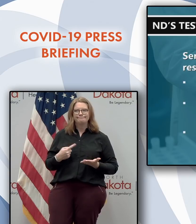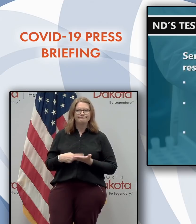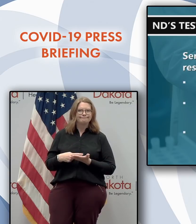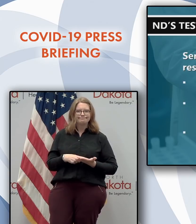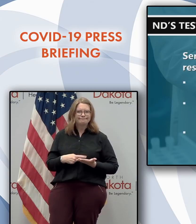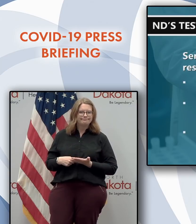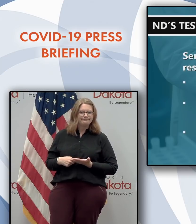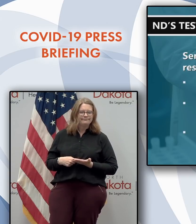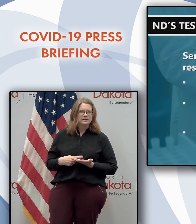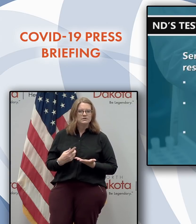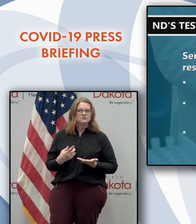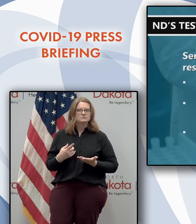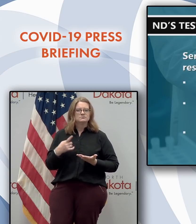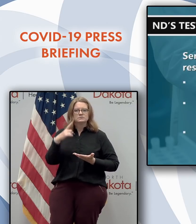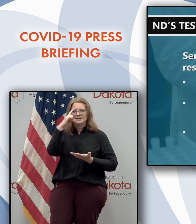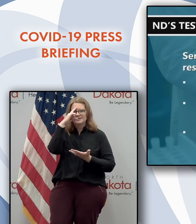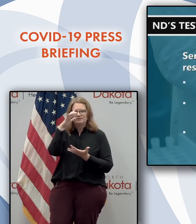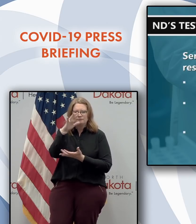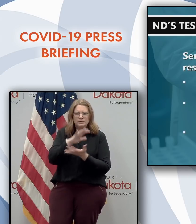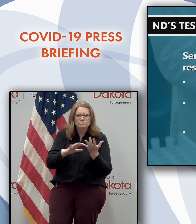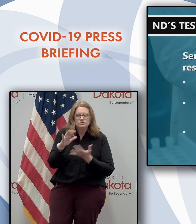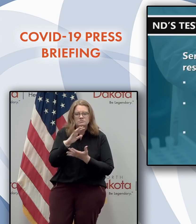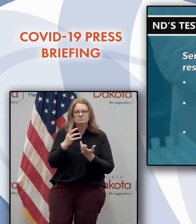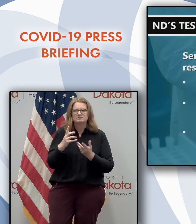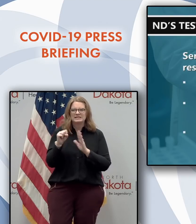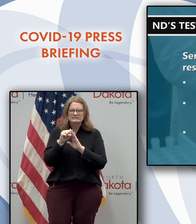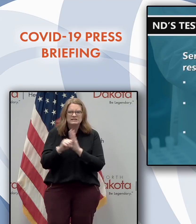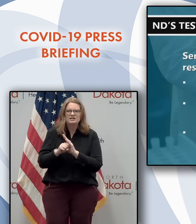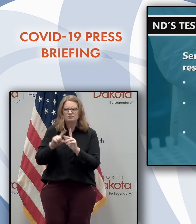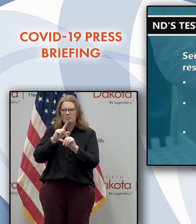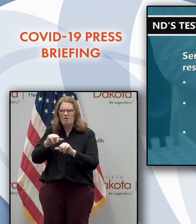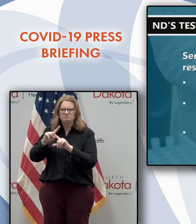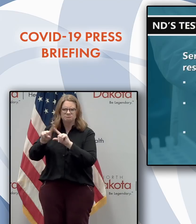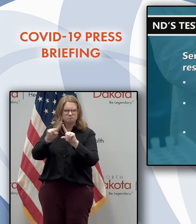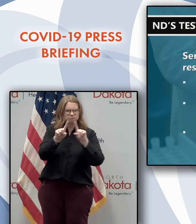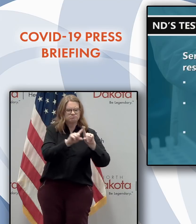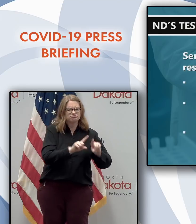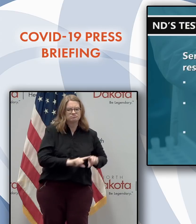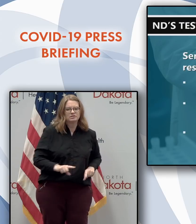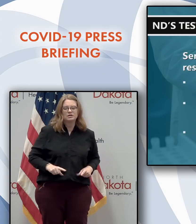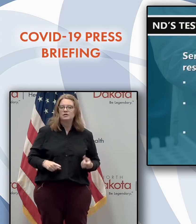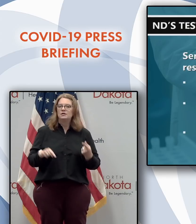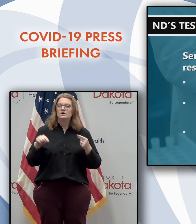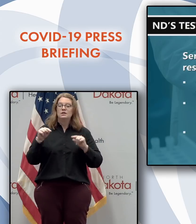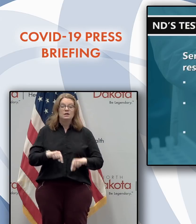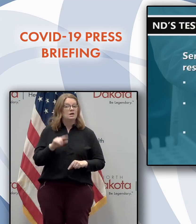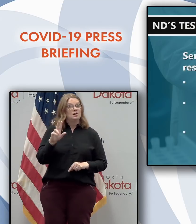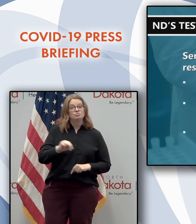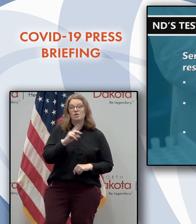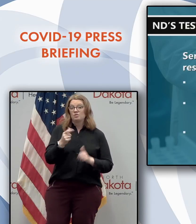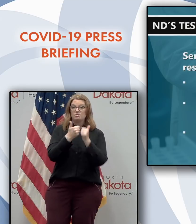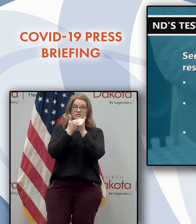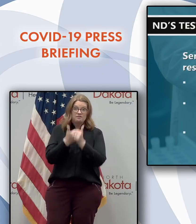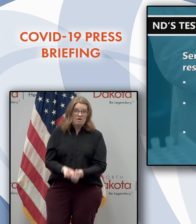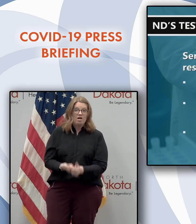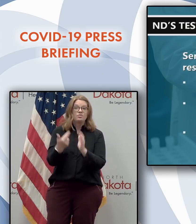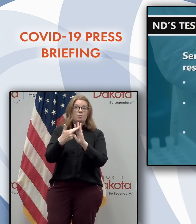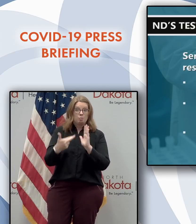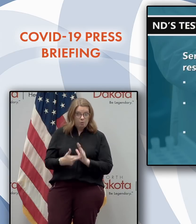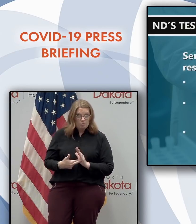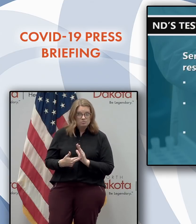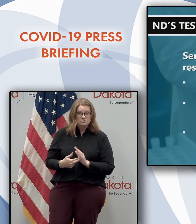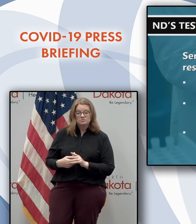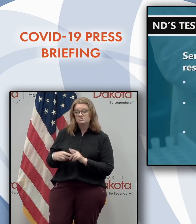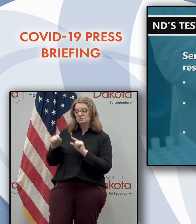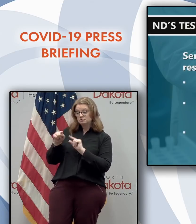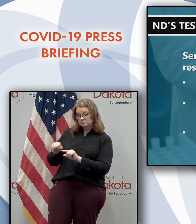some confusion, because different states are reporting differently. North Dakota has been in compliance all along, where we're reporting both